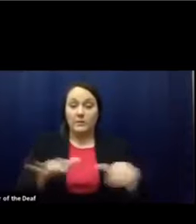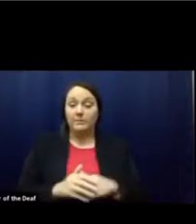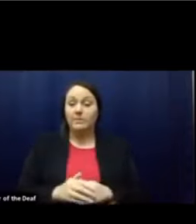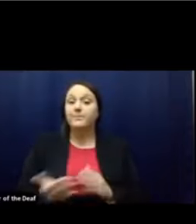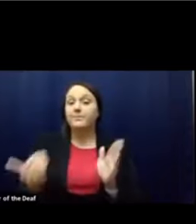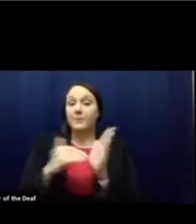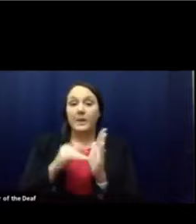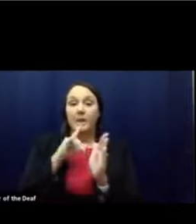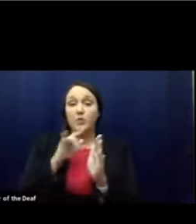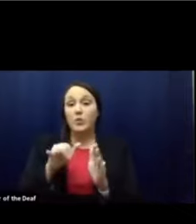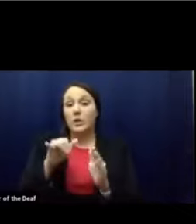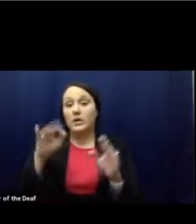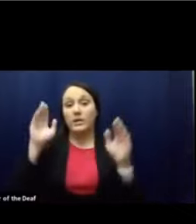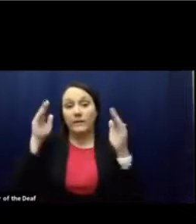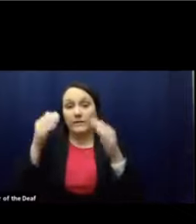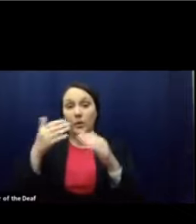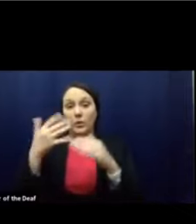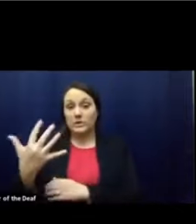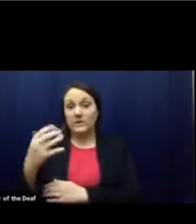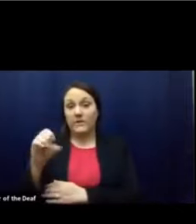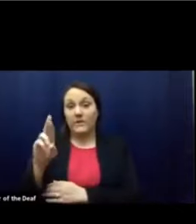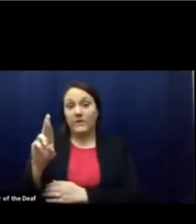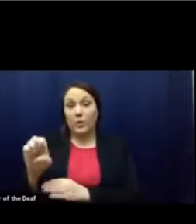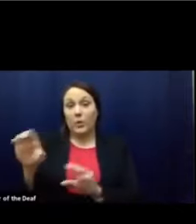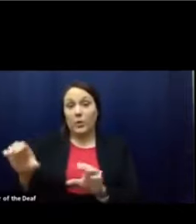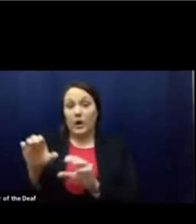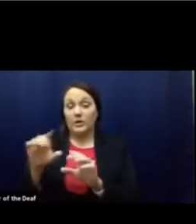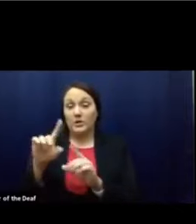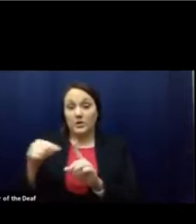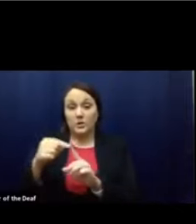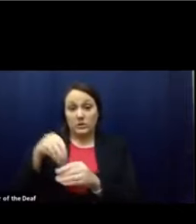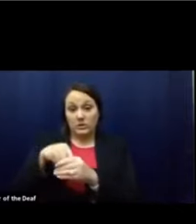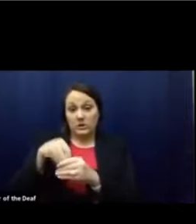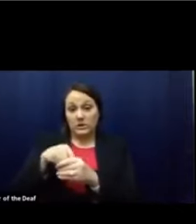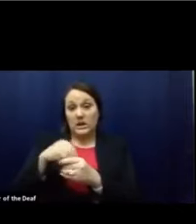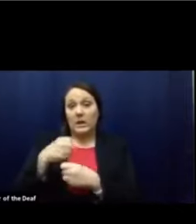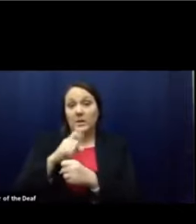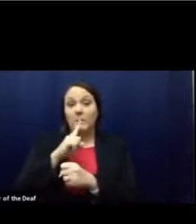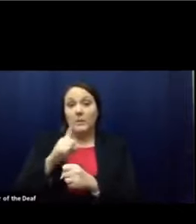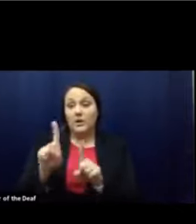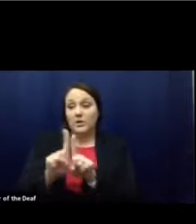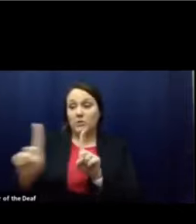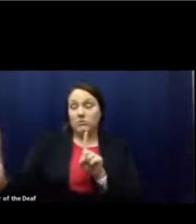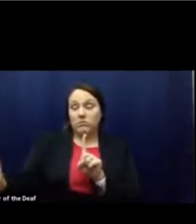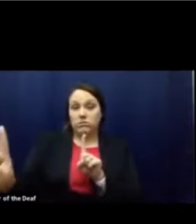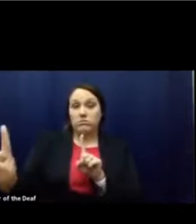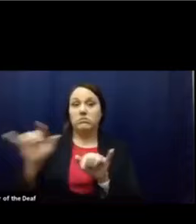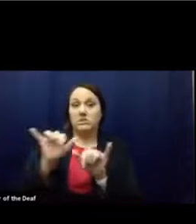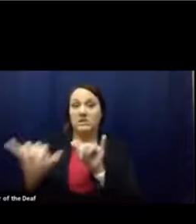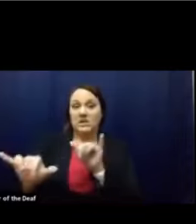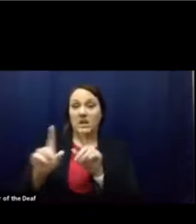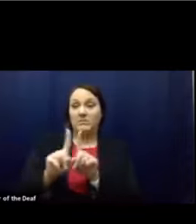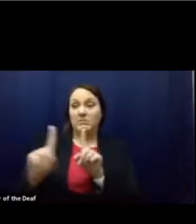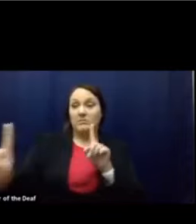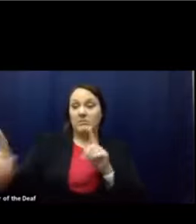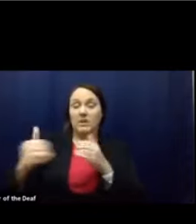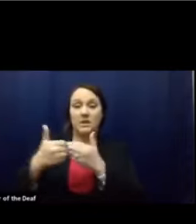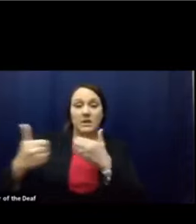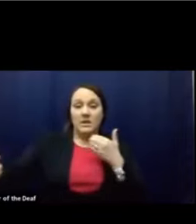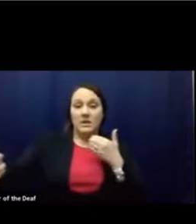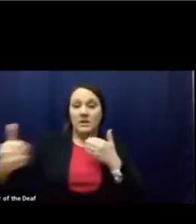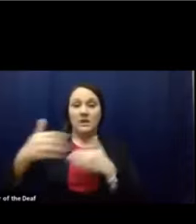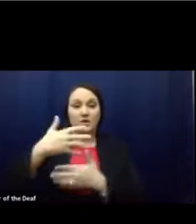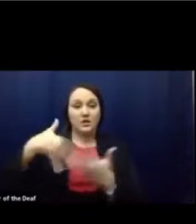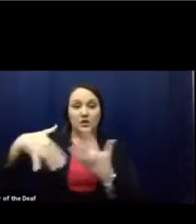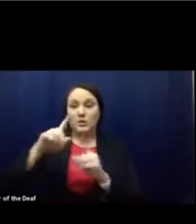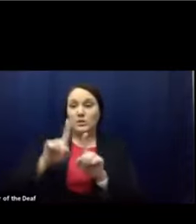really focusing on those five core actions. And, you know, when you're indoors, making sure you're staying that distance apart, that distance, the socially distanced piece is